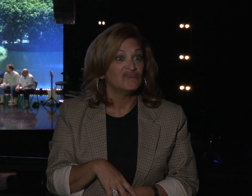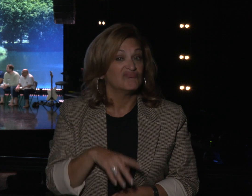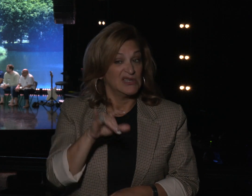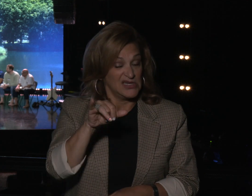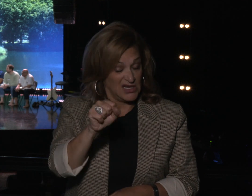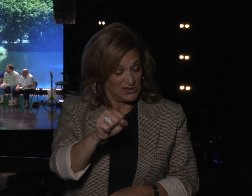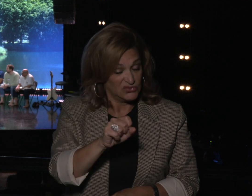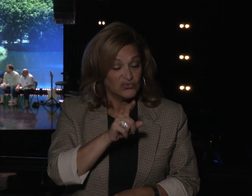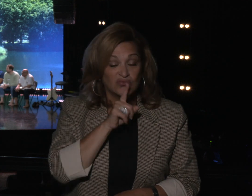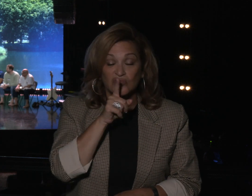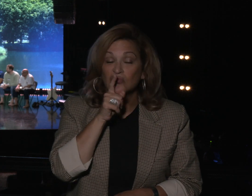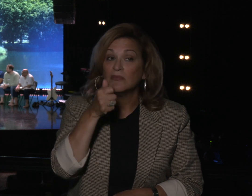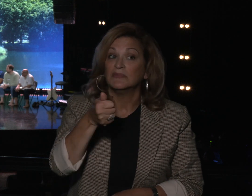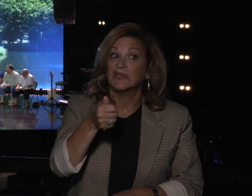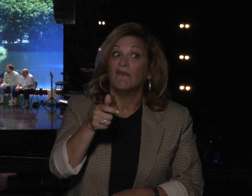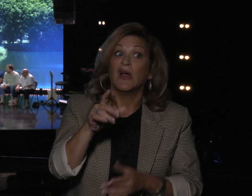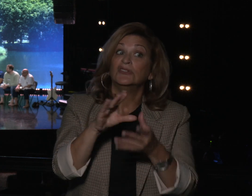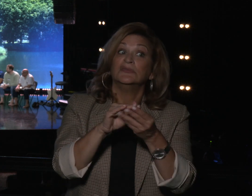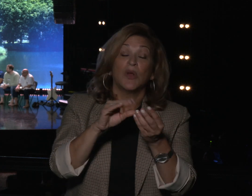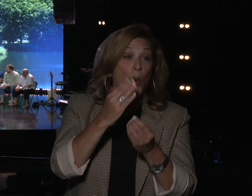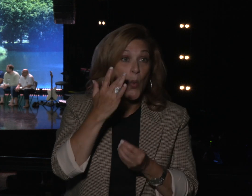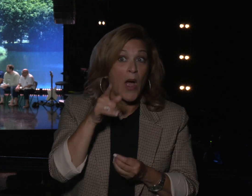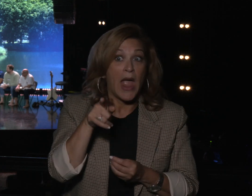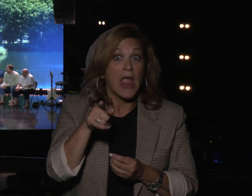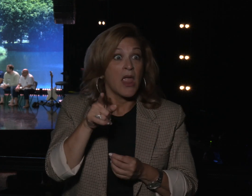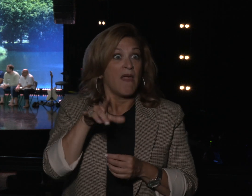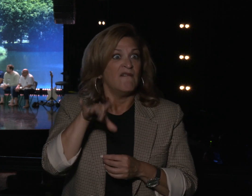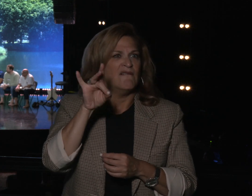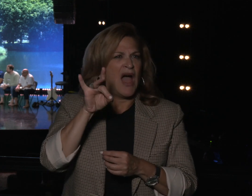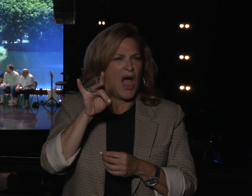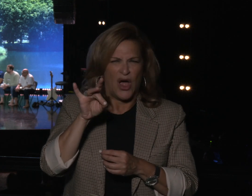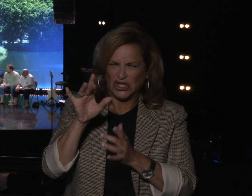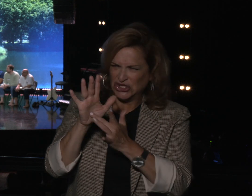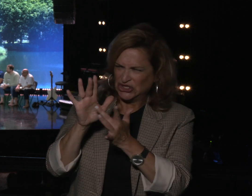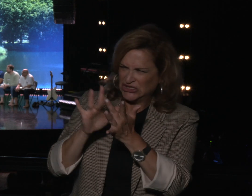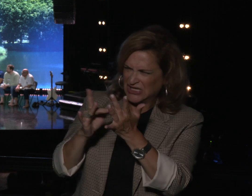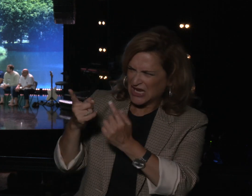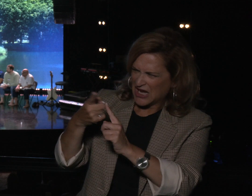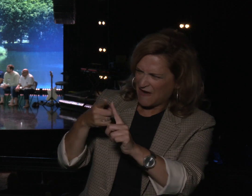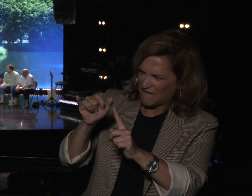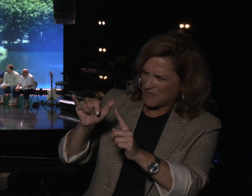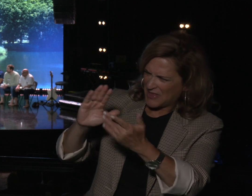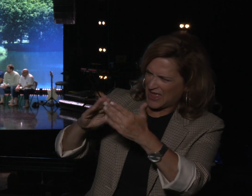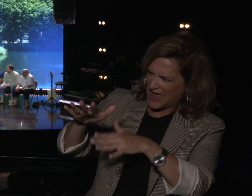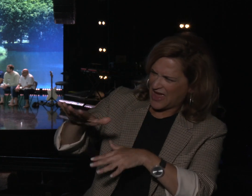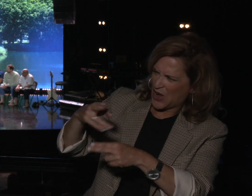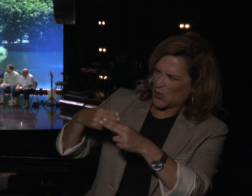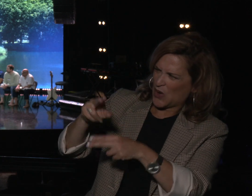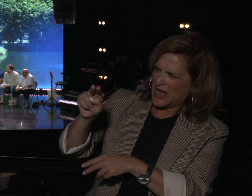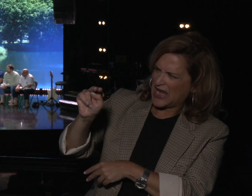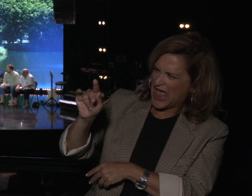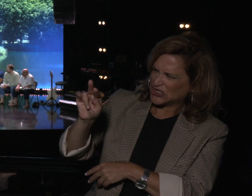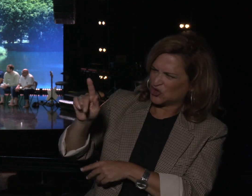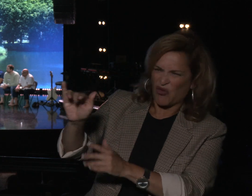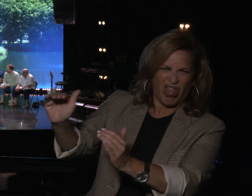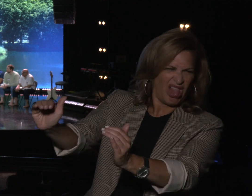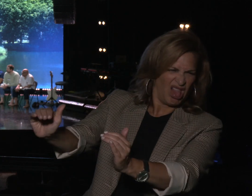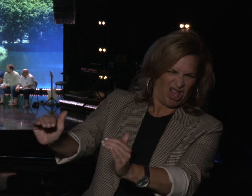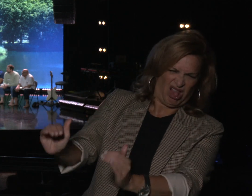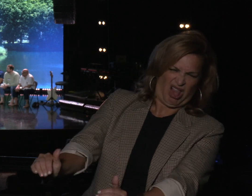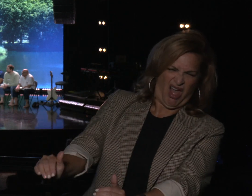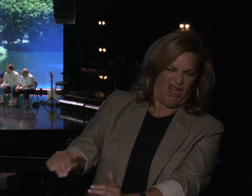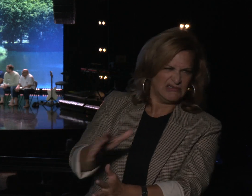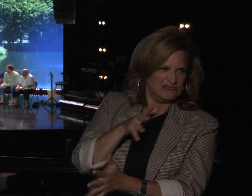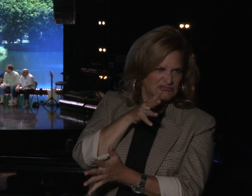Yeah. He was the one that said when he found out Jesus was from Nazareth, he said, ugh, what good could come out of